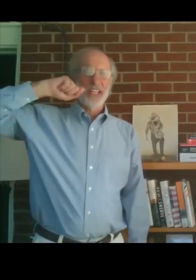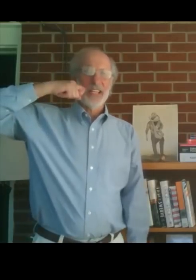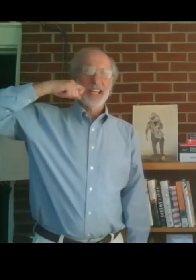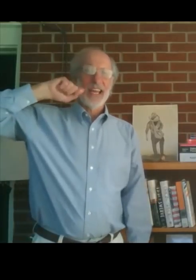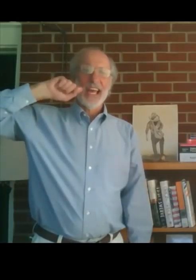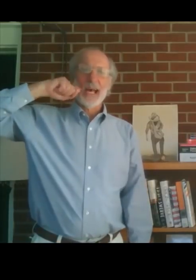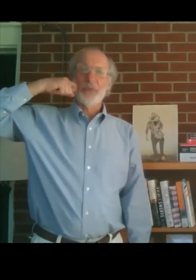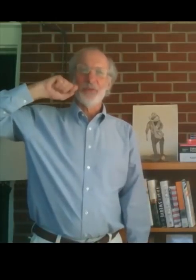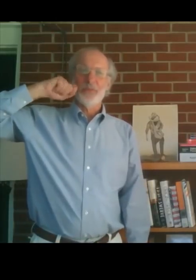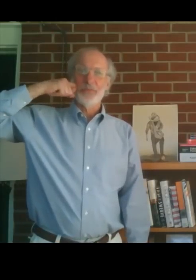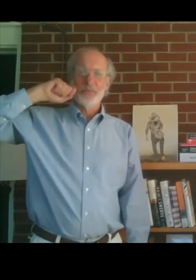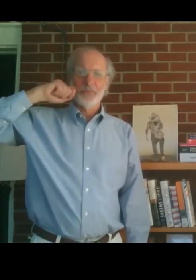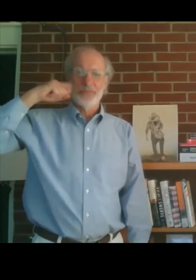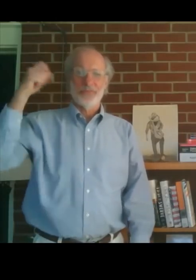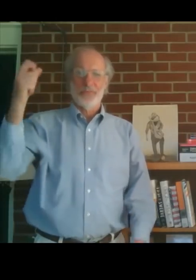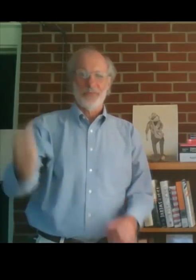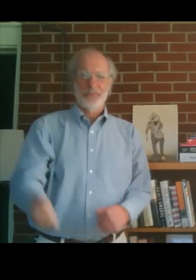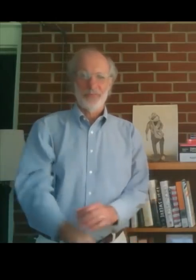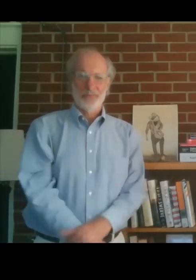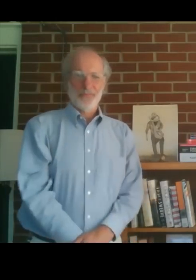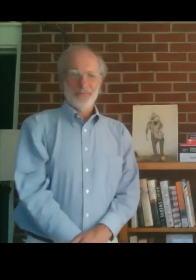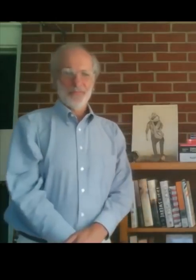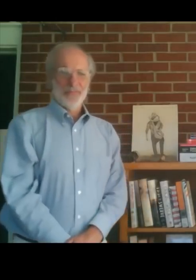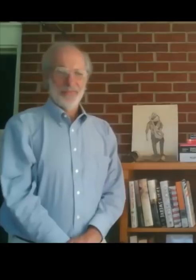That's right. Apple.